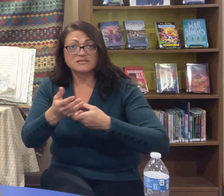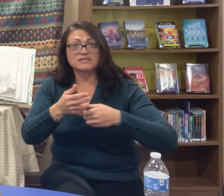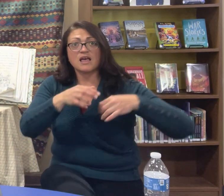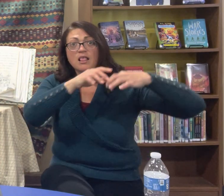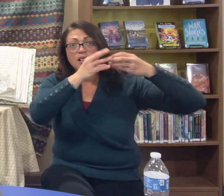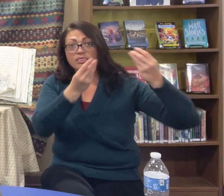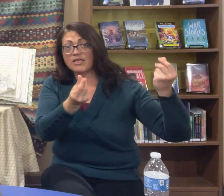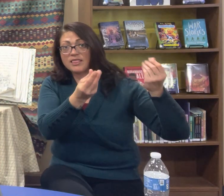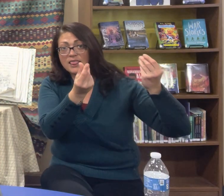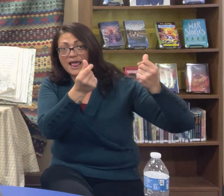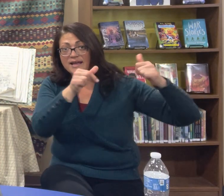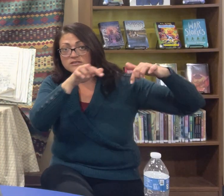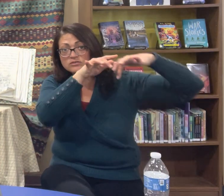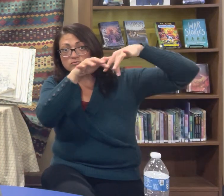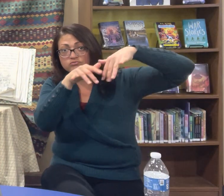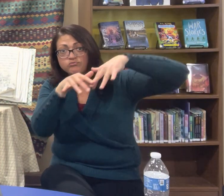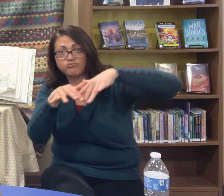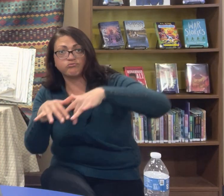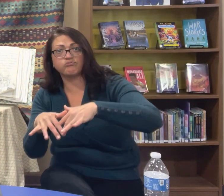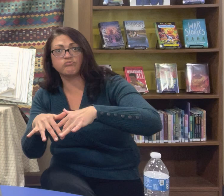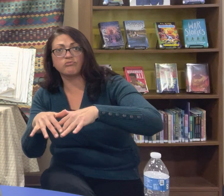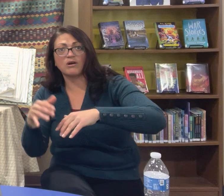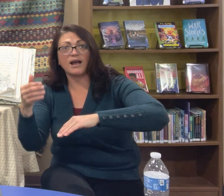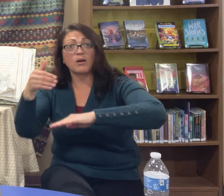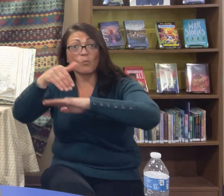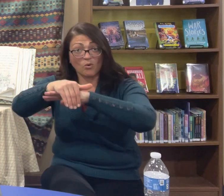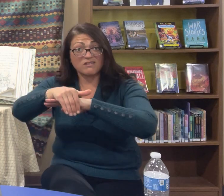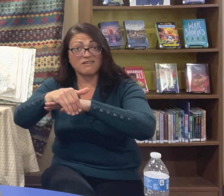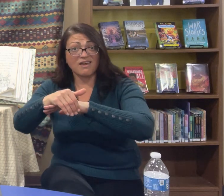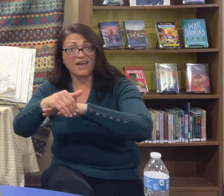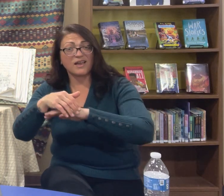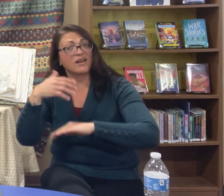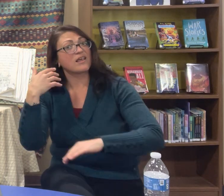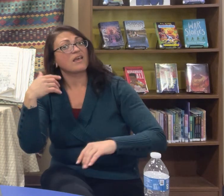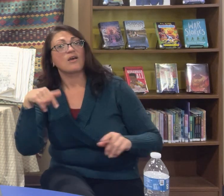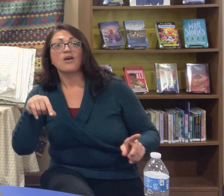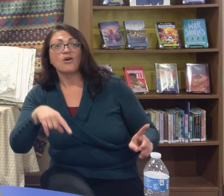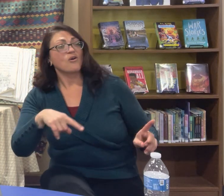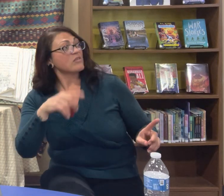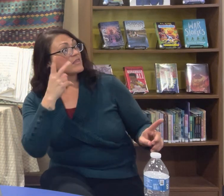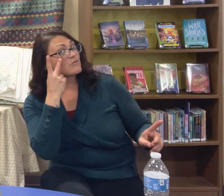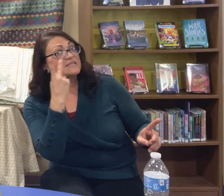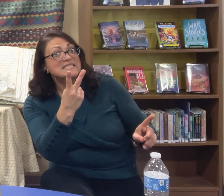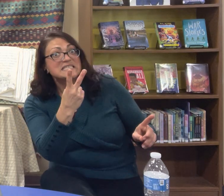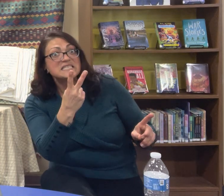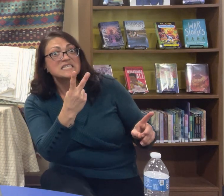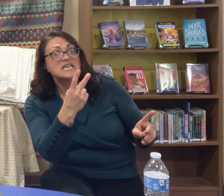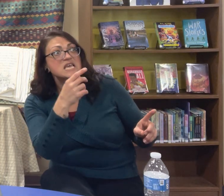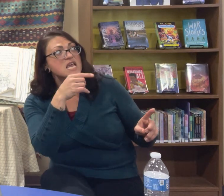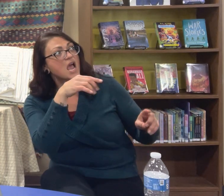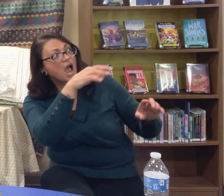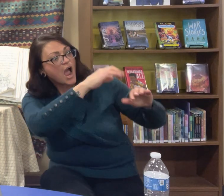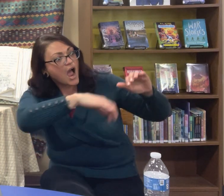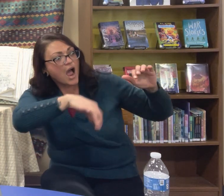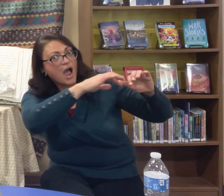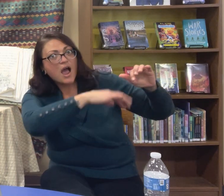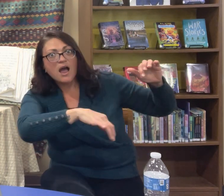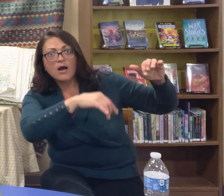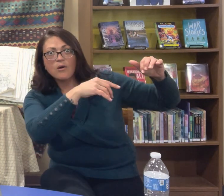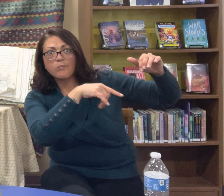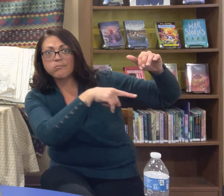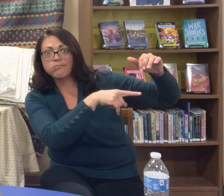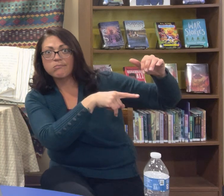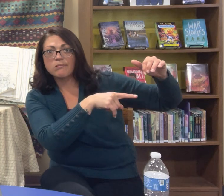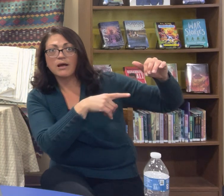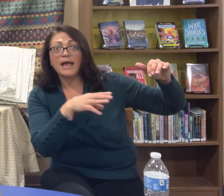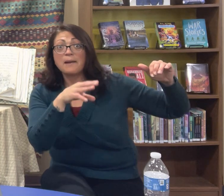ancient layers were exposed. Layers that would have taken Mary years to uncover with her hammer. But something